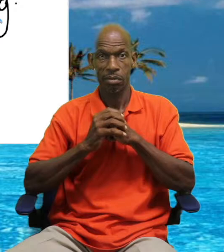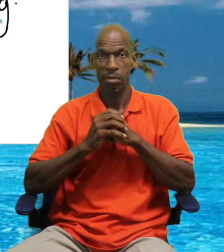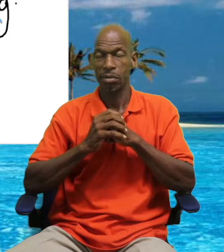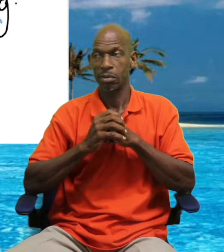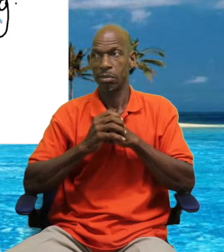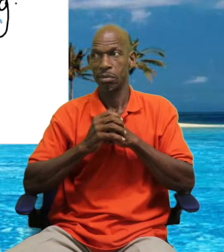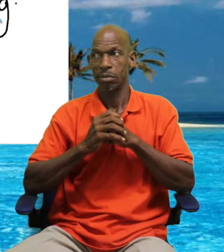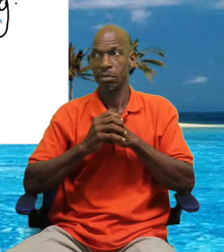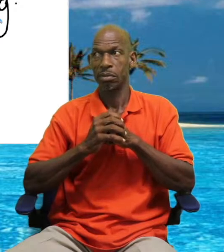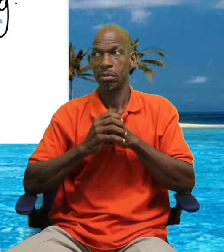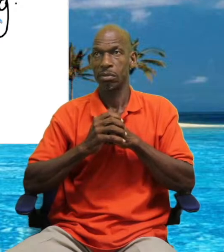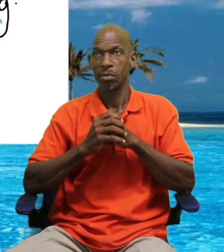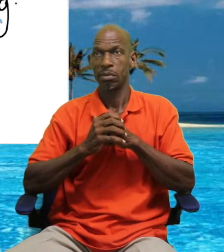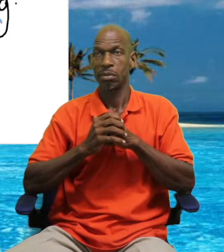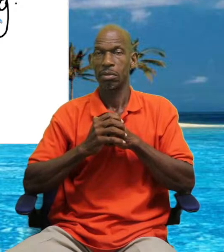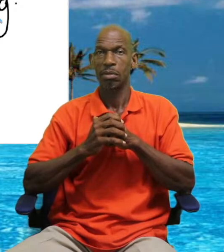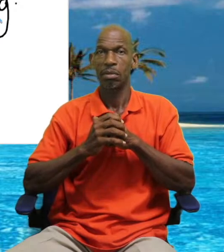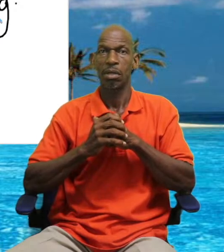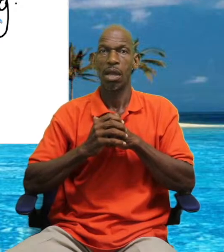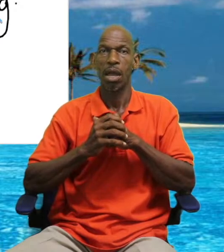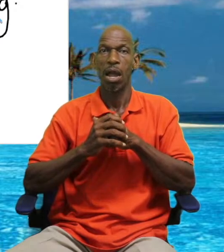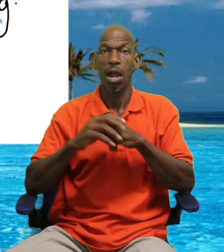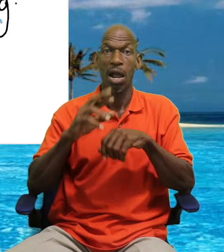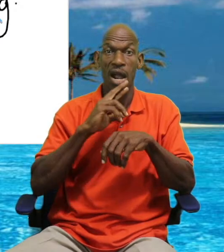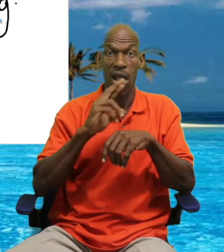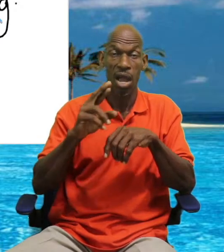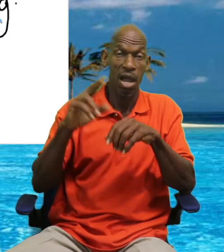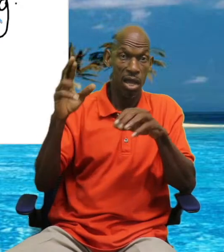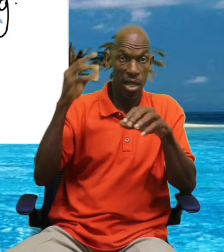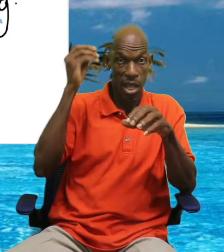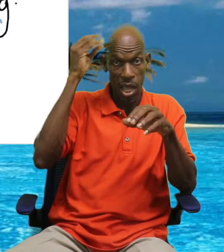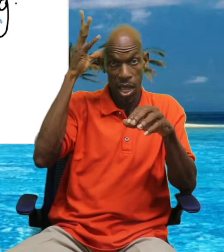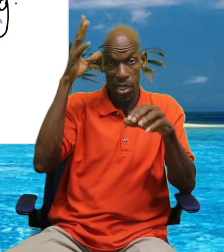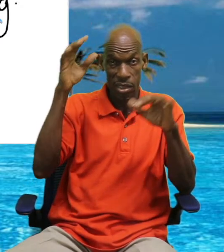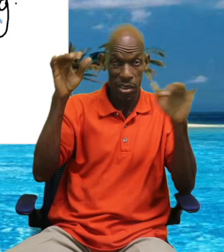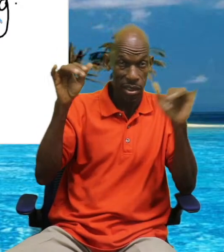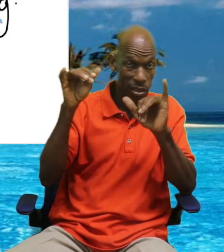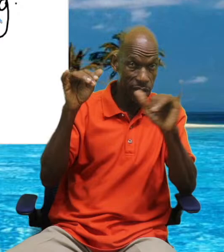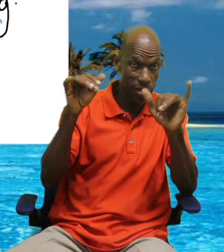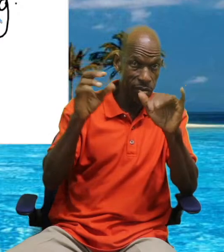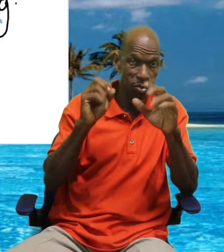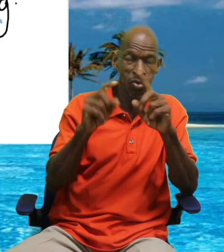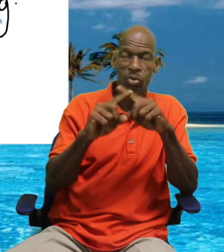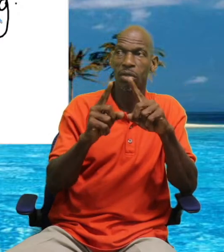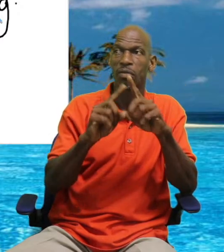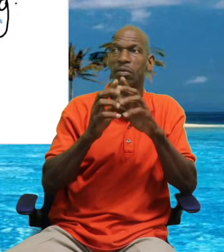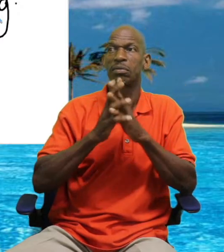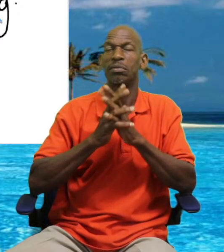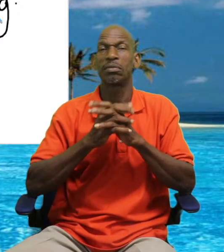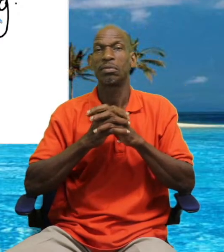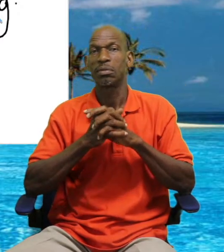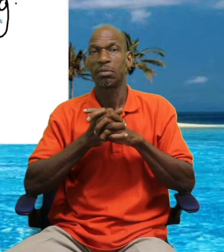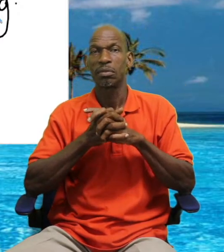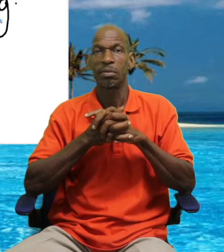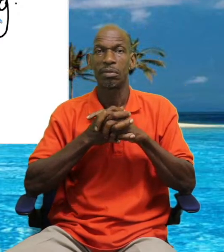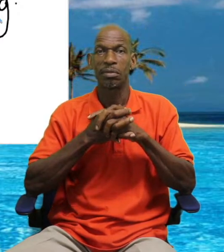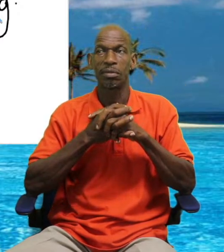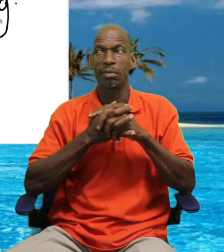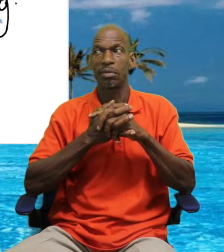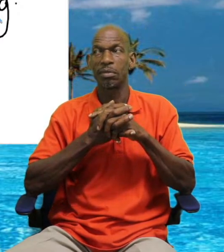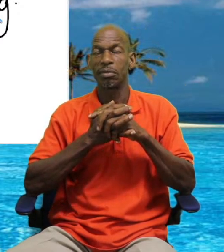sun shining. Is those ideas the same? Or is it different? So you know which one of them to use to join.